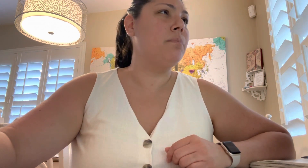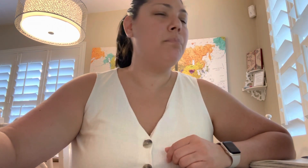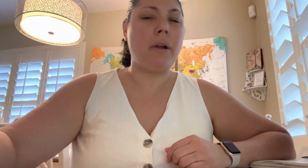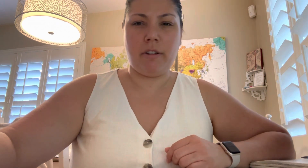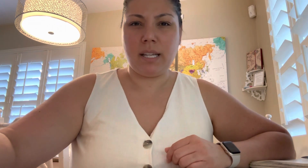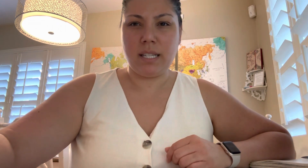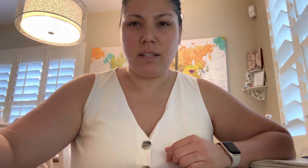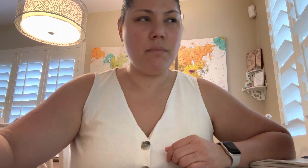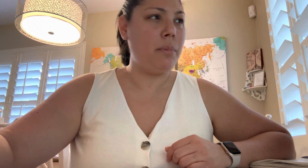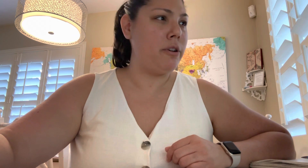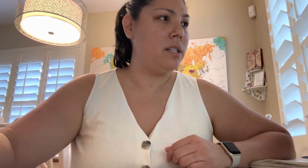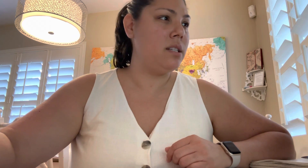parasitism.